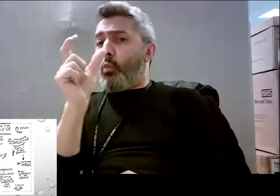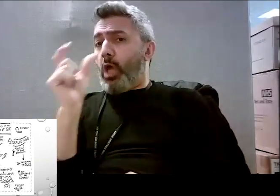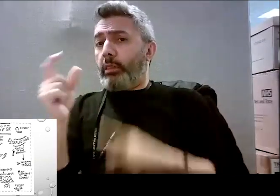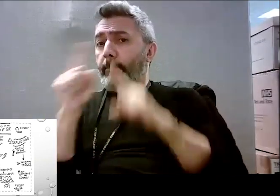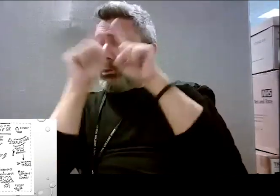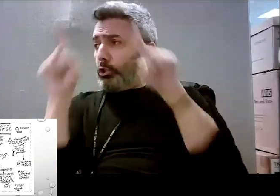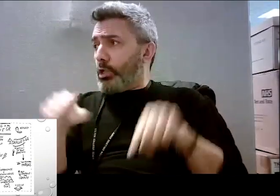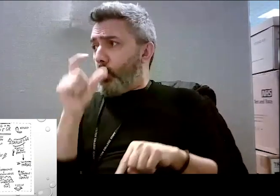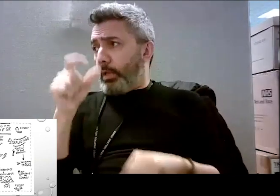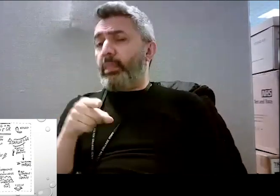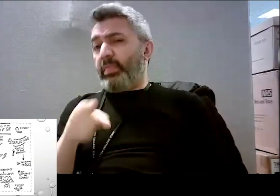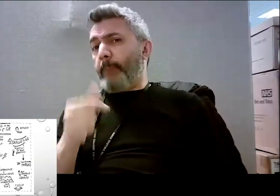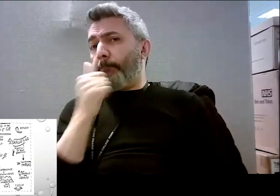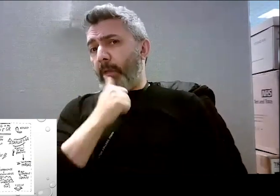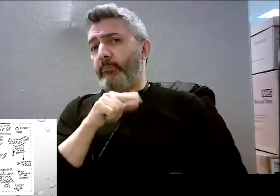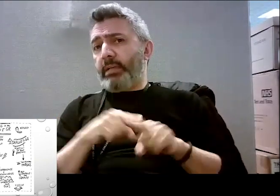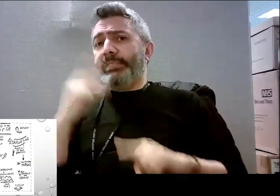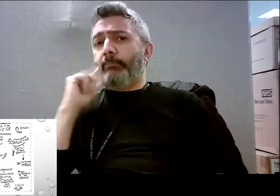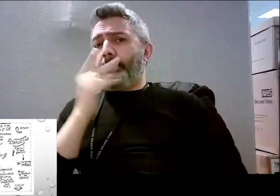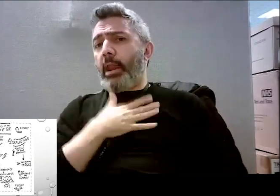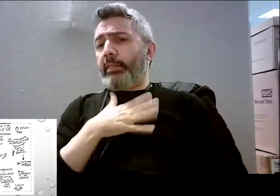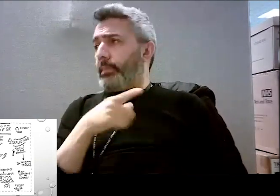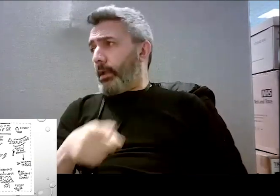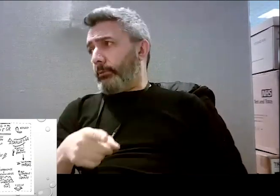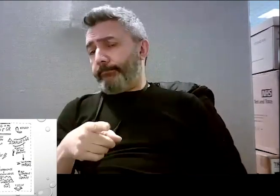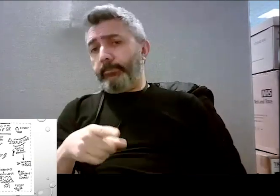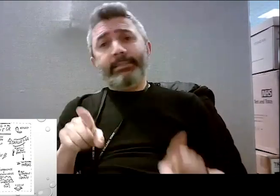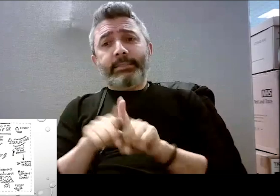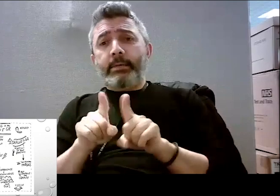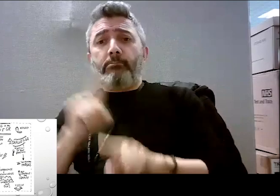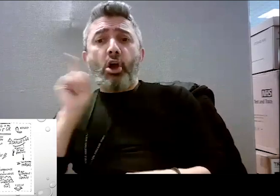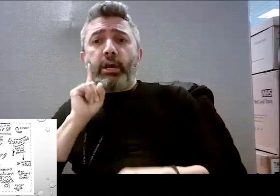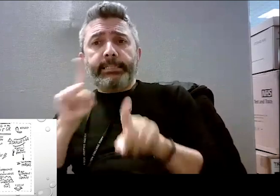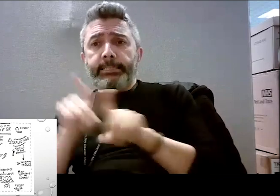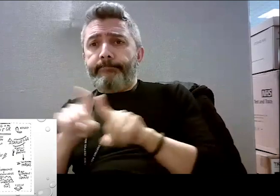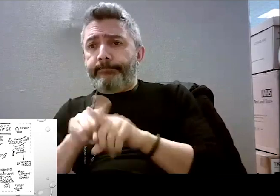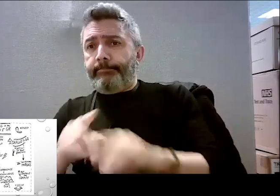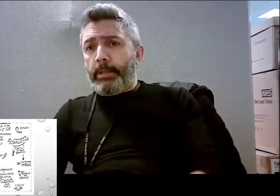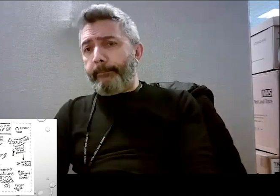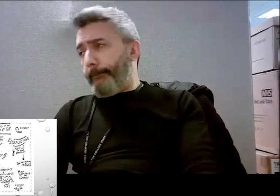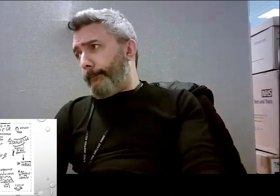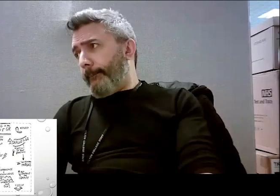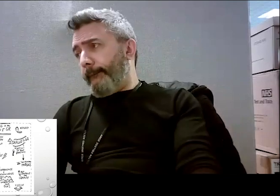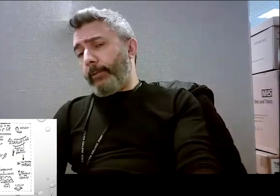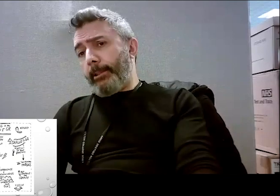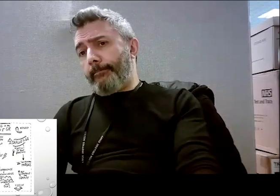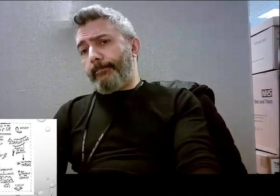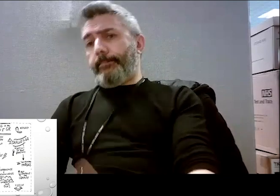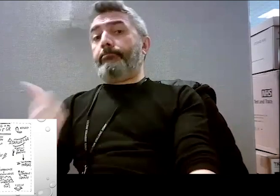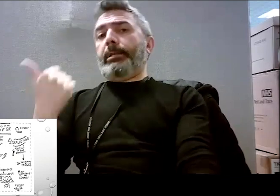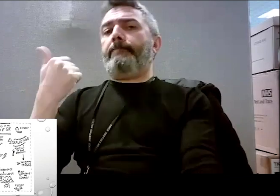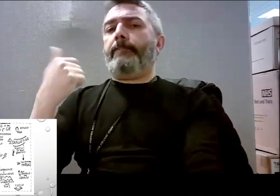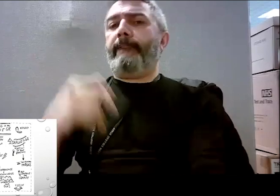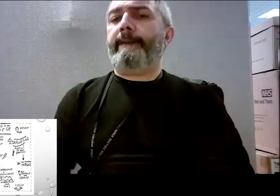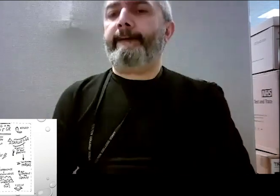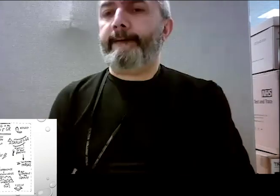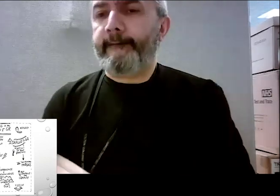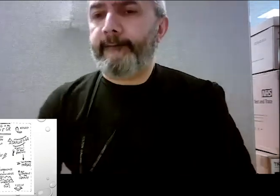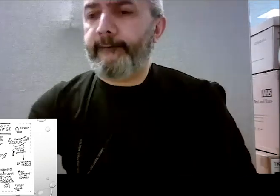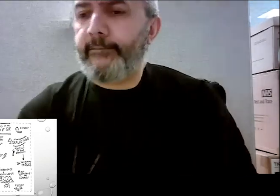Okay, so this is something, a way of giving the information that deaf people like. You've got a few buzzwords and you've